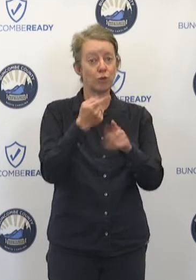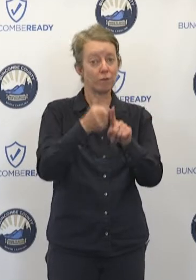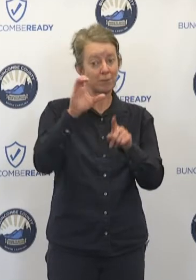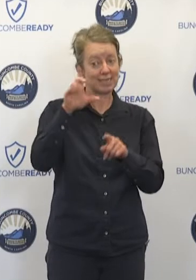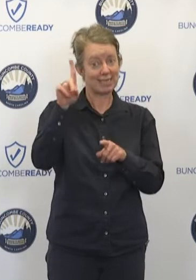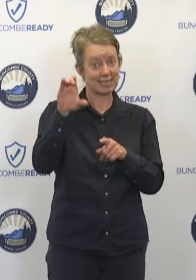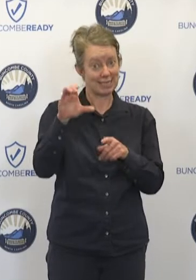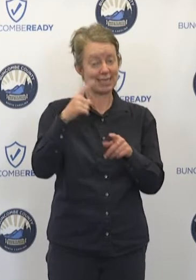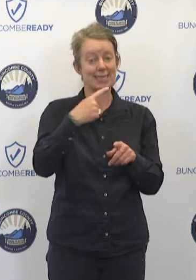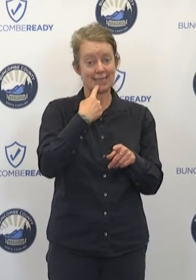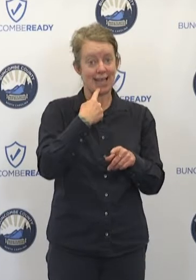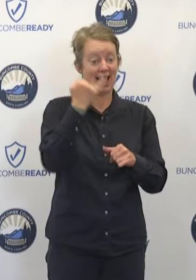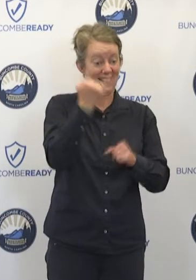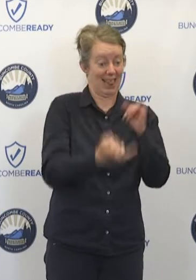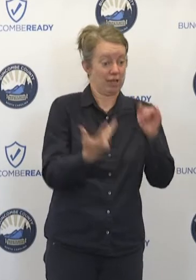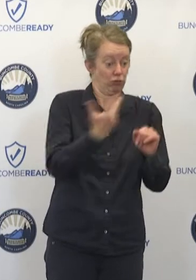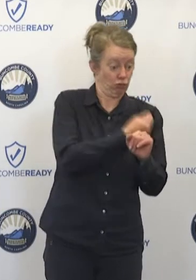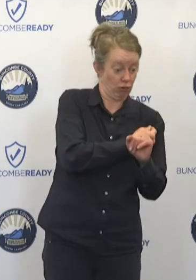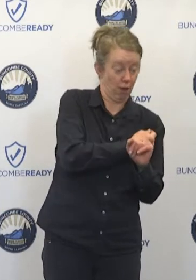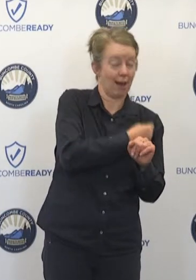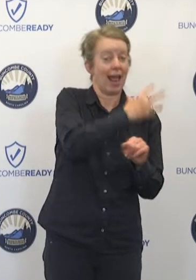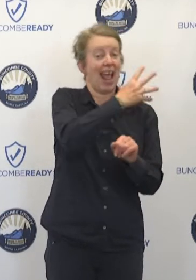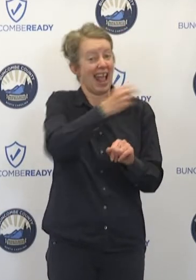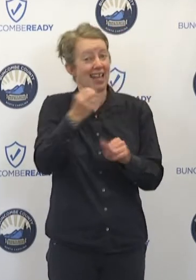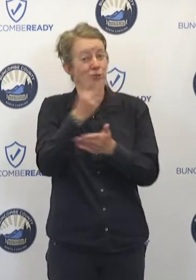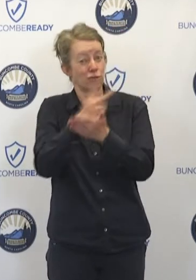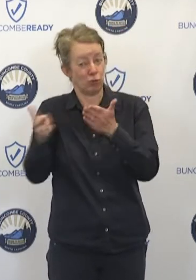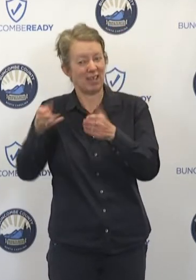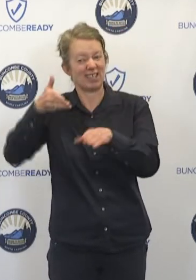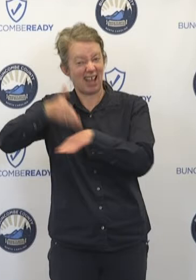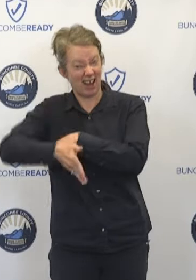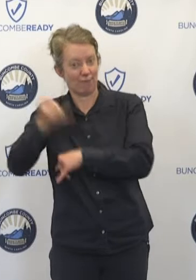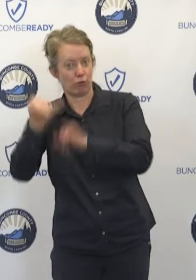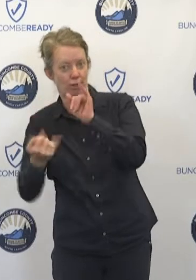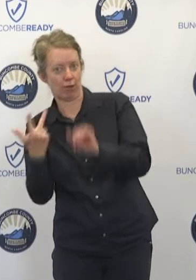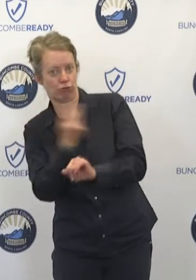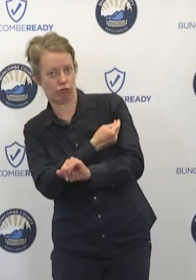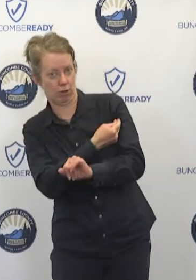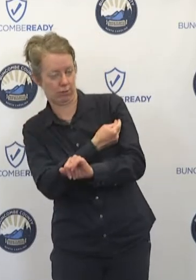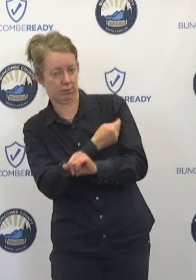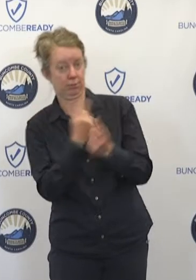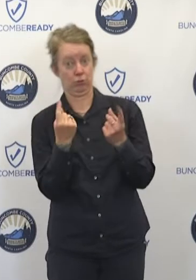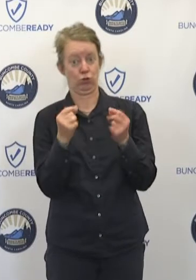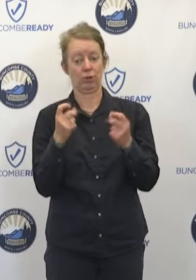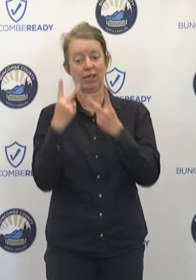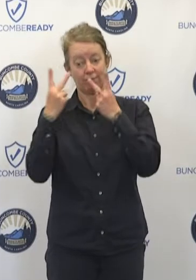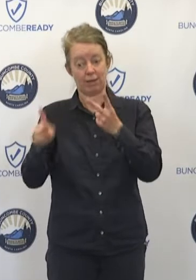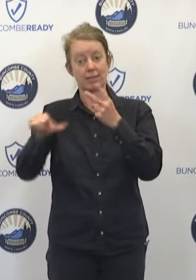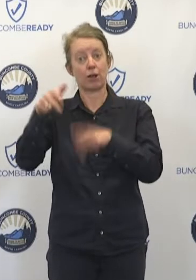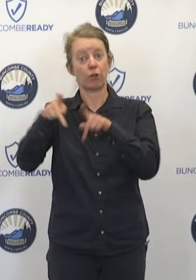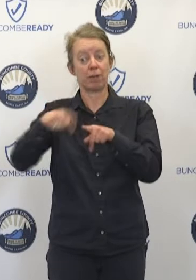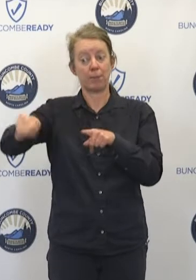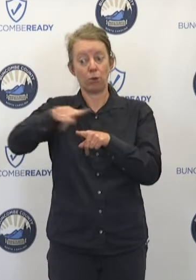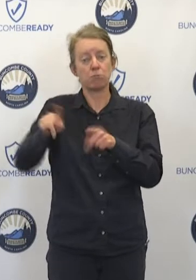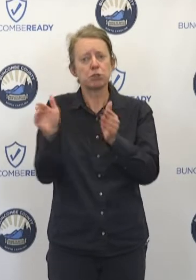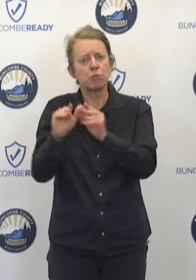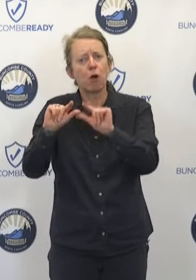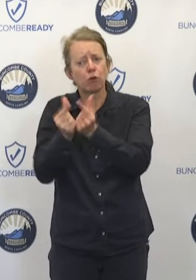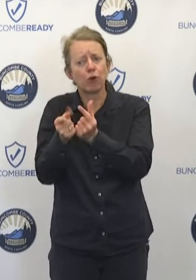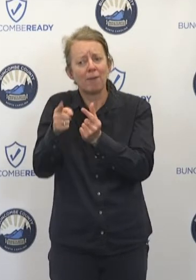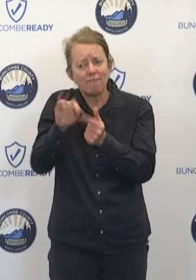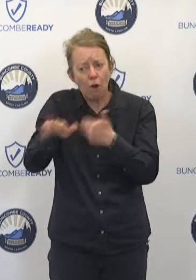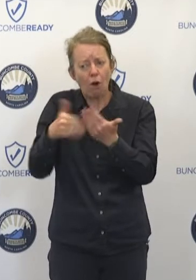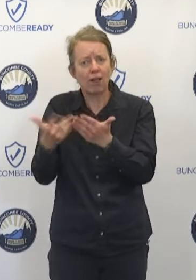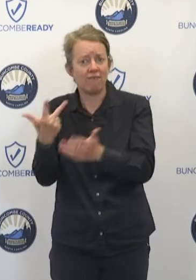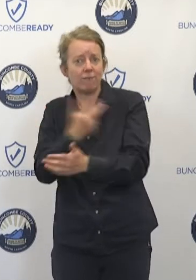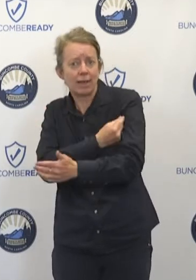weeks after their final dose in their vaccine series, can visit other vaccinated people in small groups indoors without